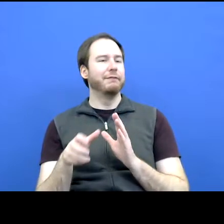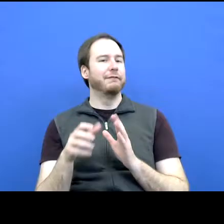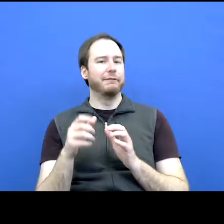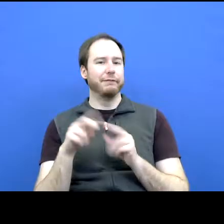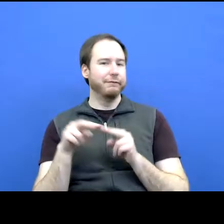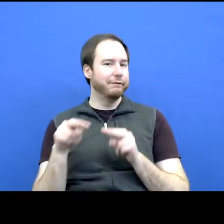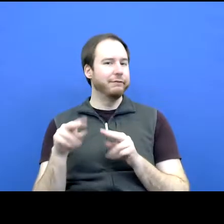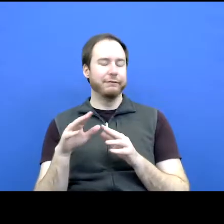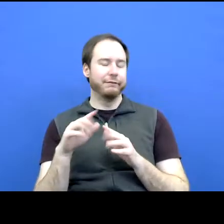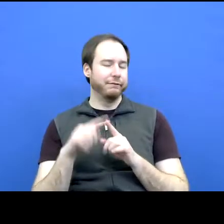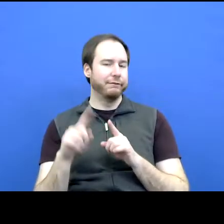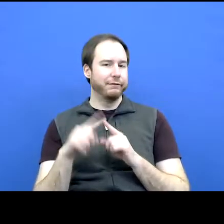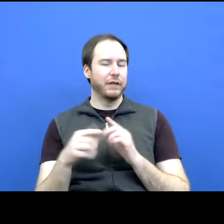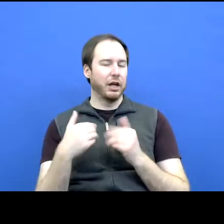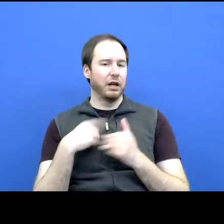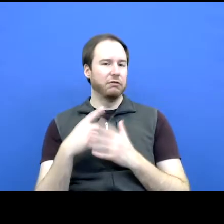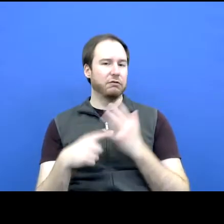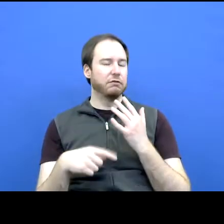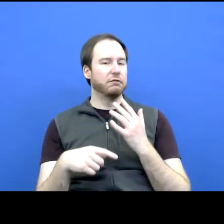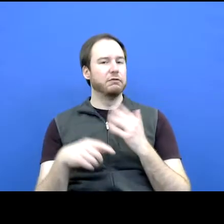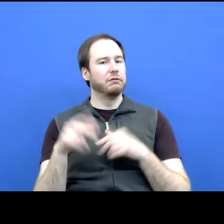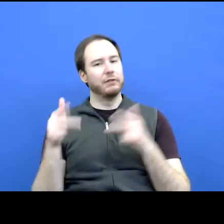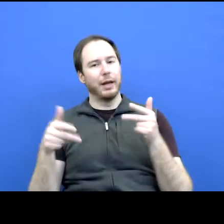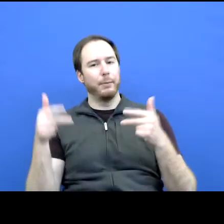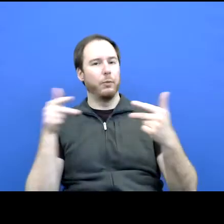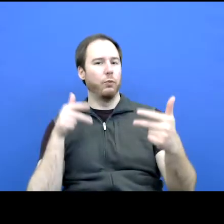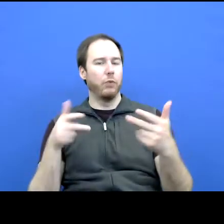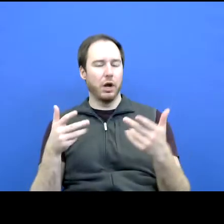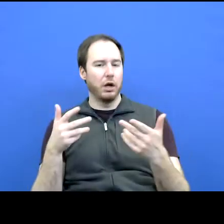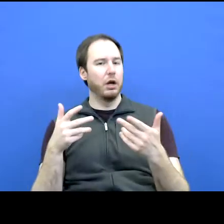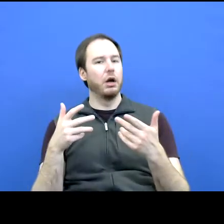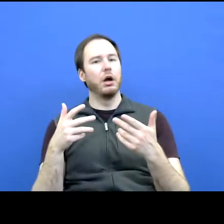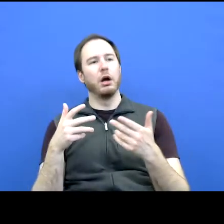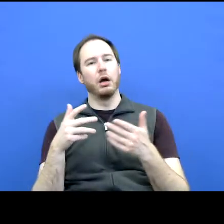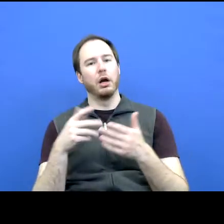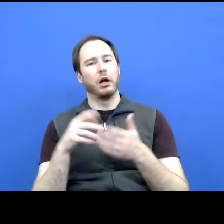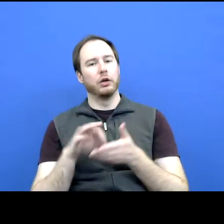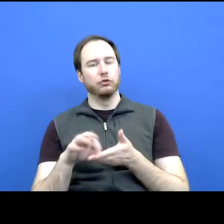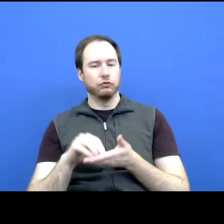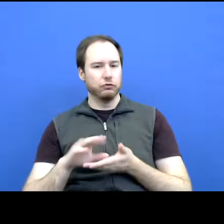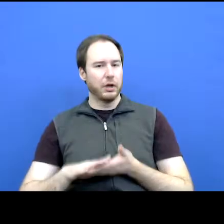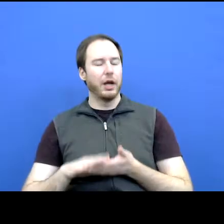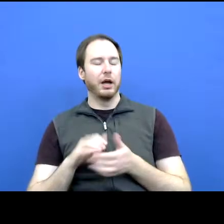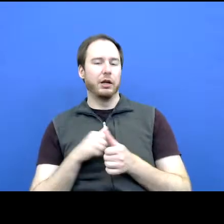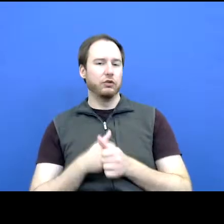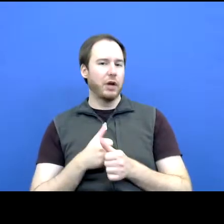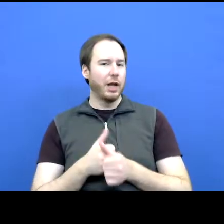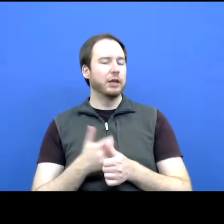an eye on cameras and tracking devices.